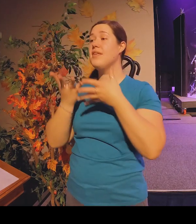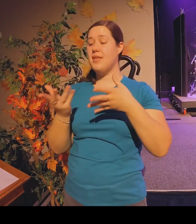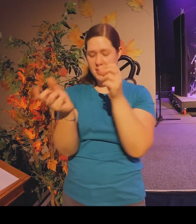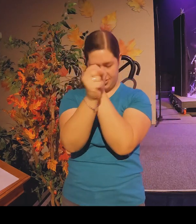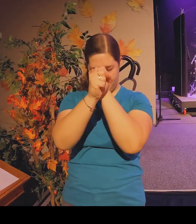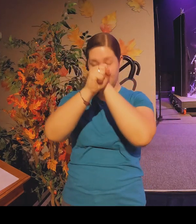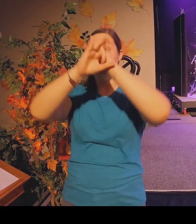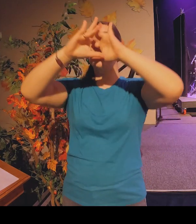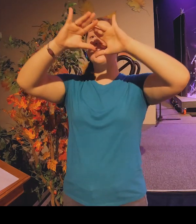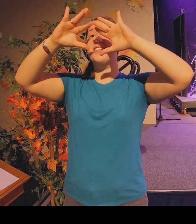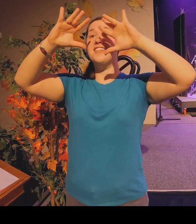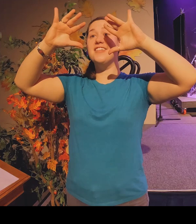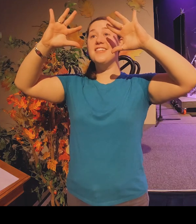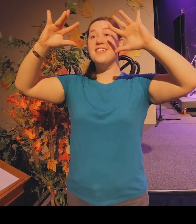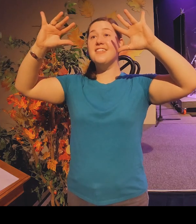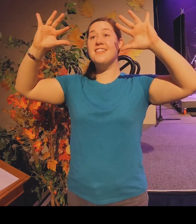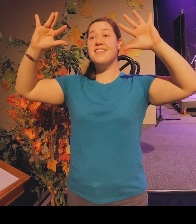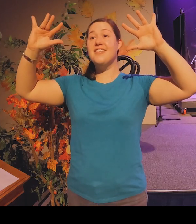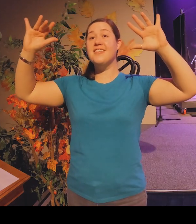give me vision